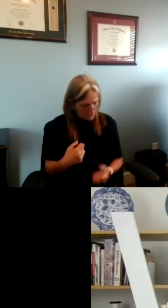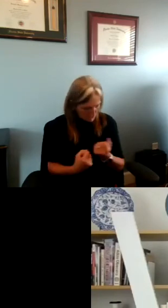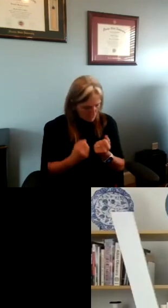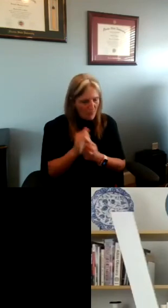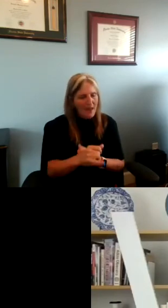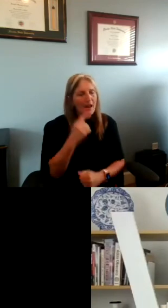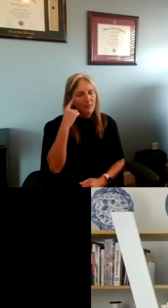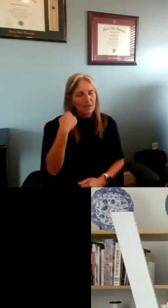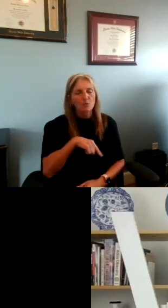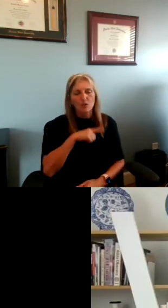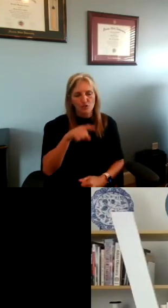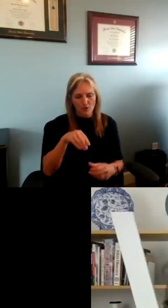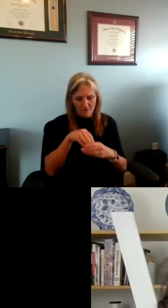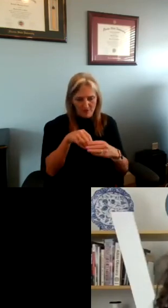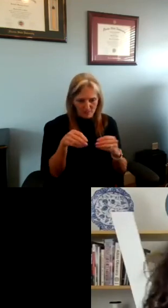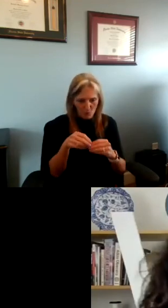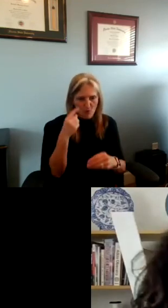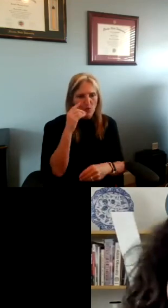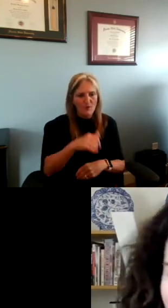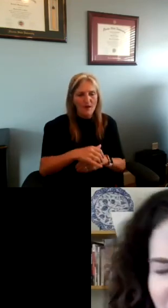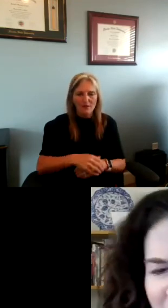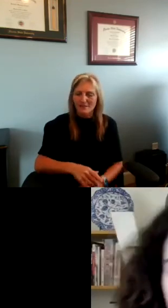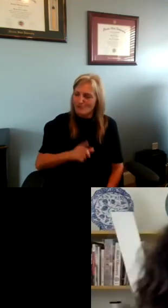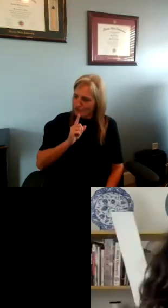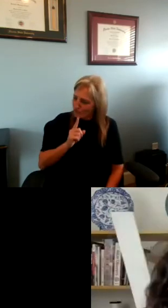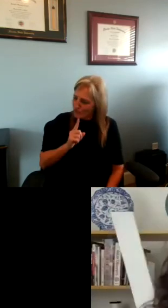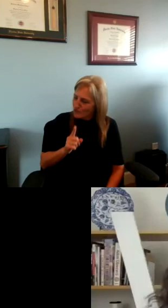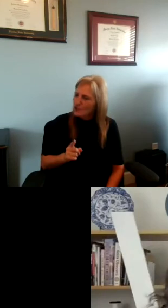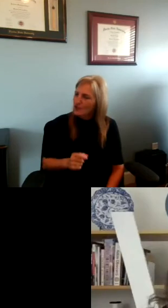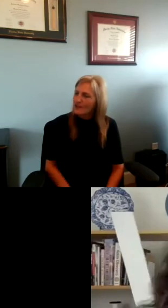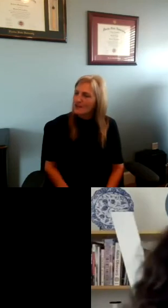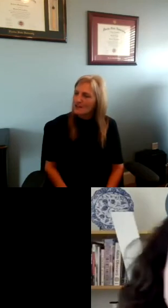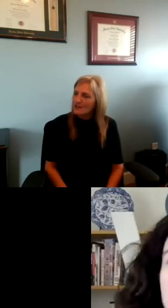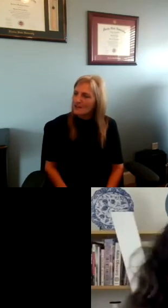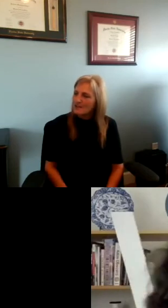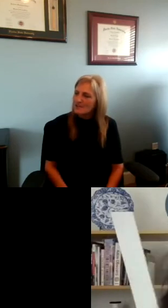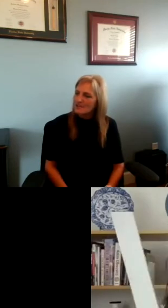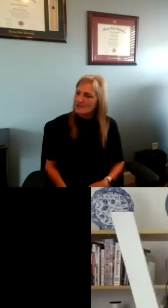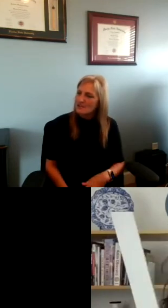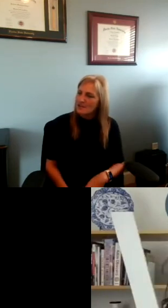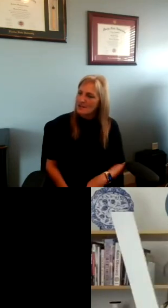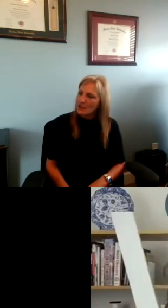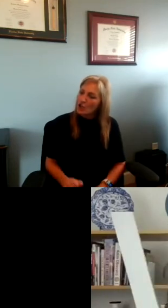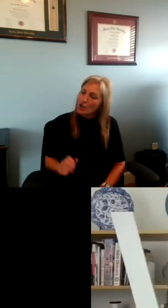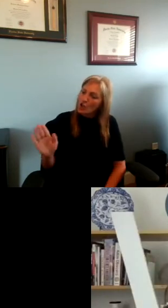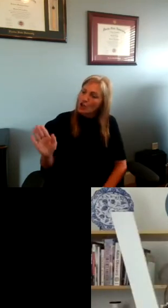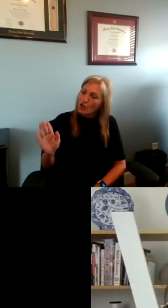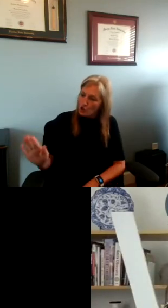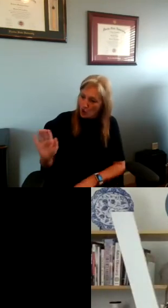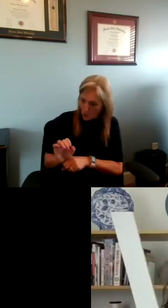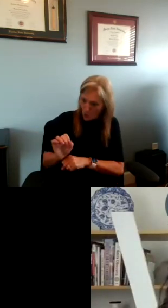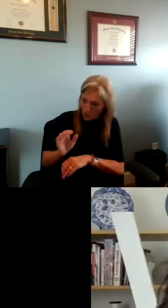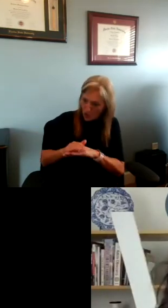in it. We absolutely should. And what do you think, Vivian, about you are working on equity and specifically